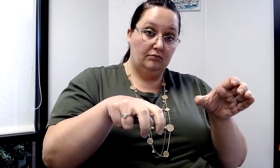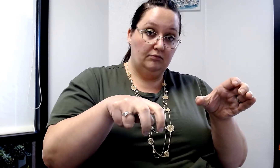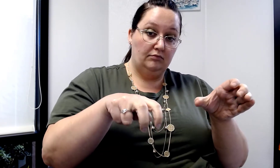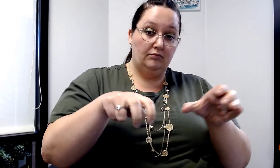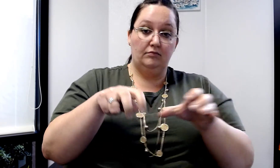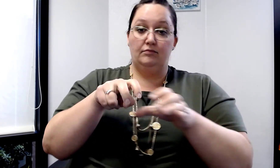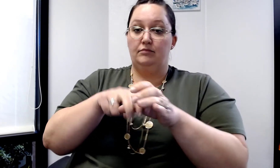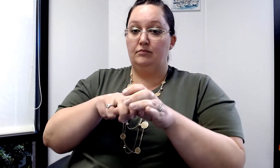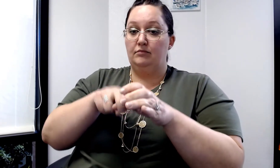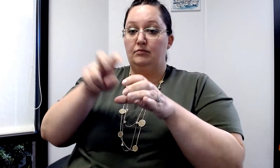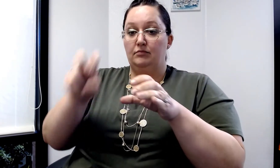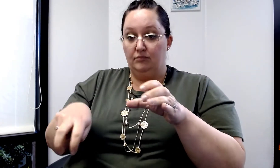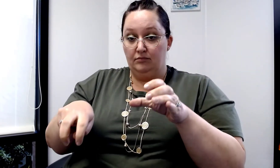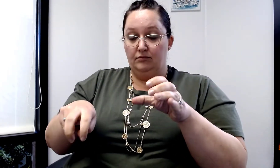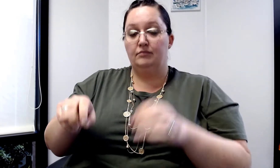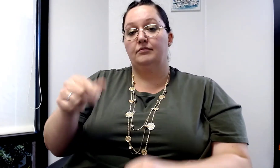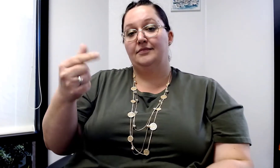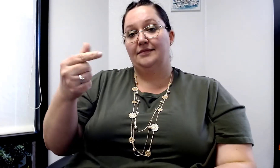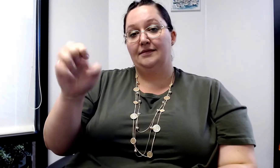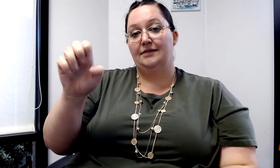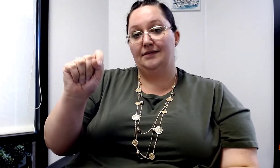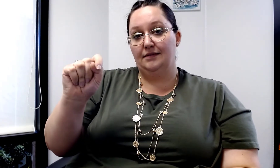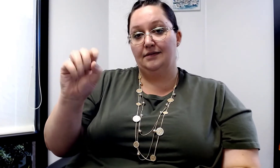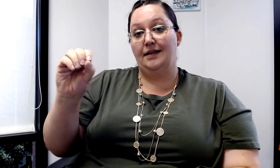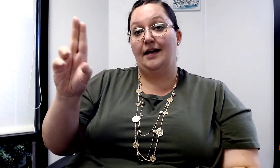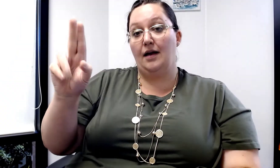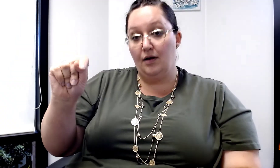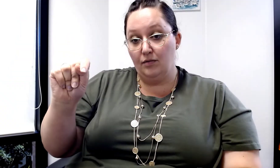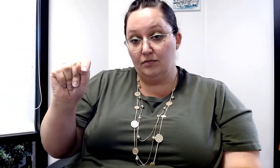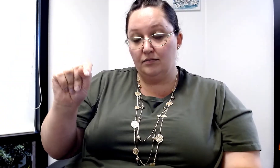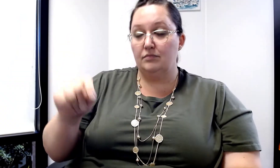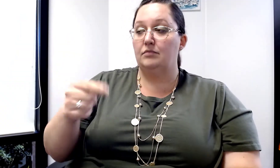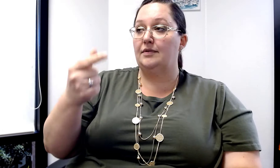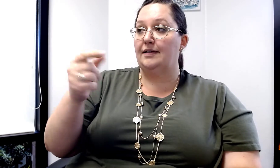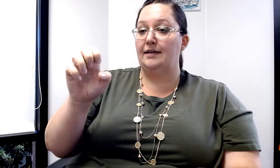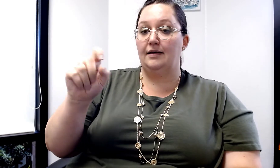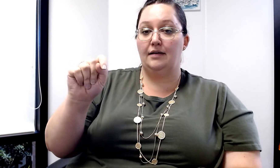The opposite, get out of a car, or, for example, get off of a bus.